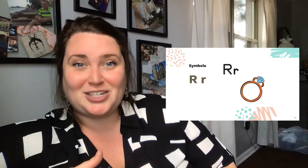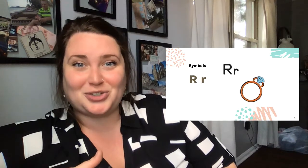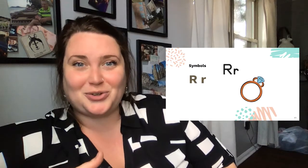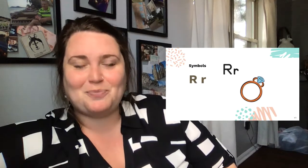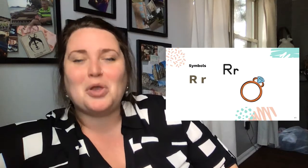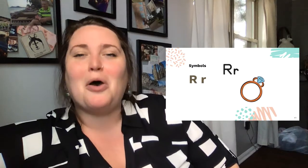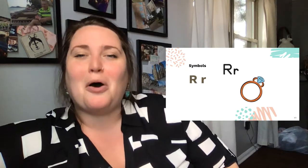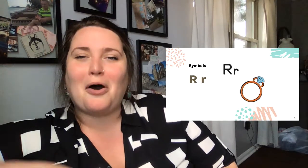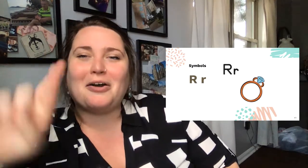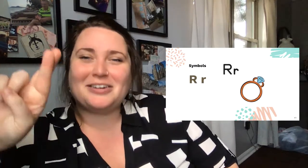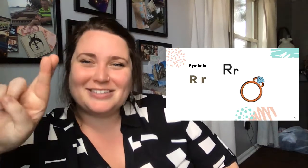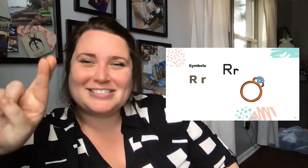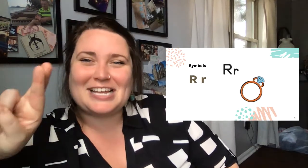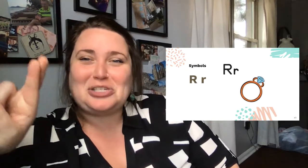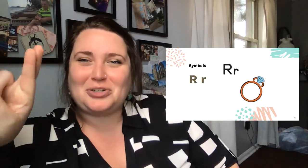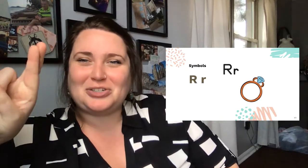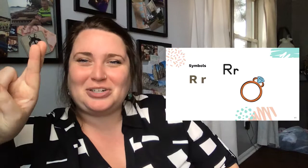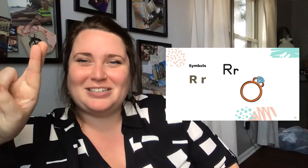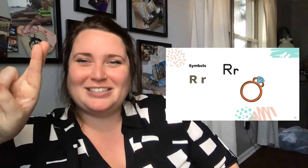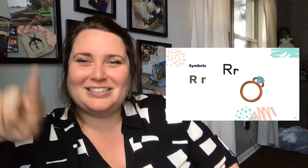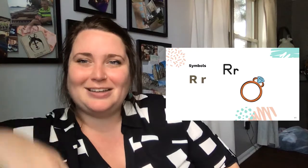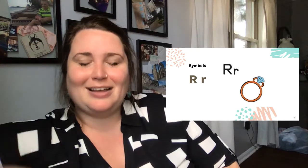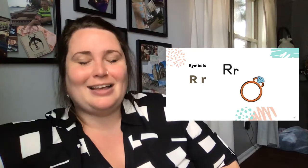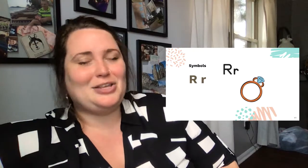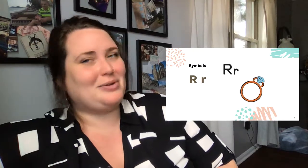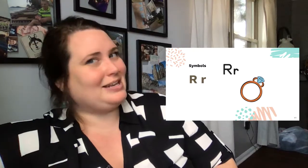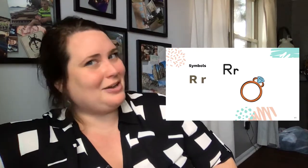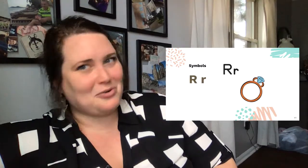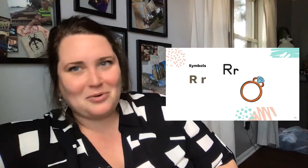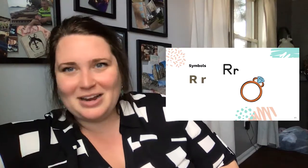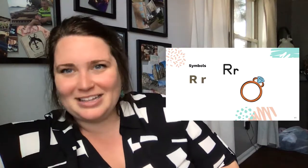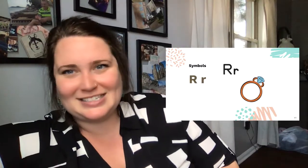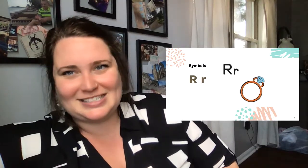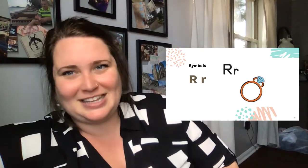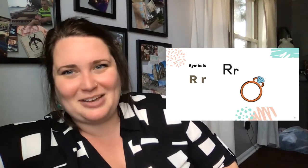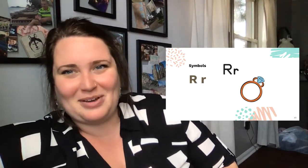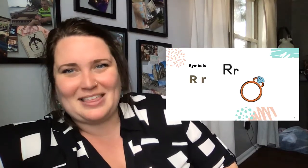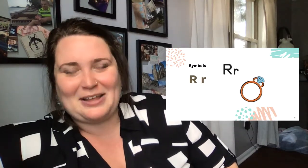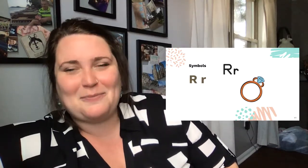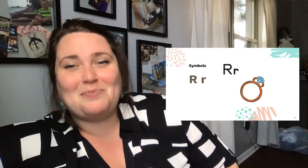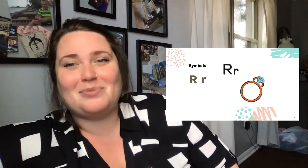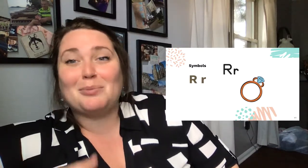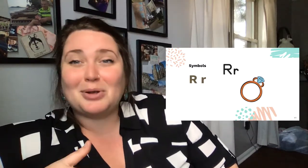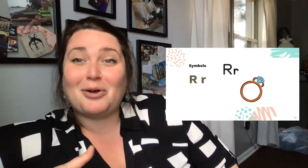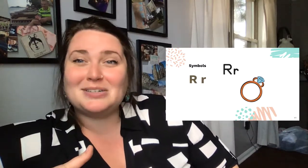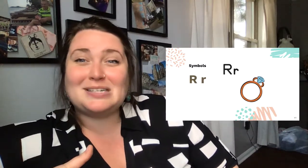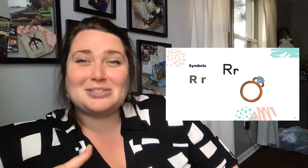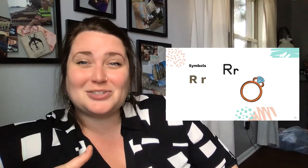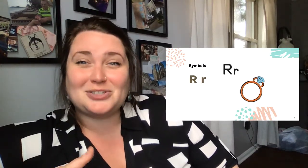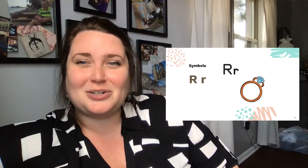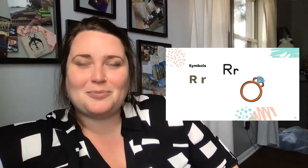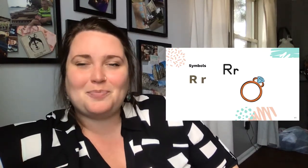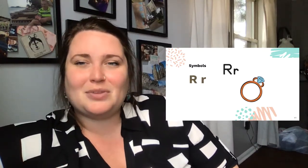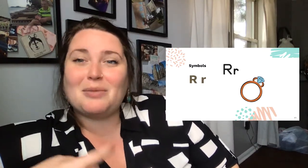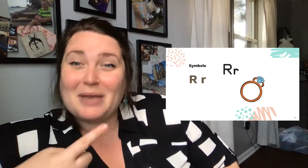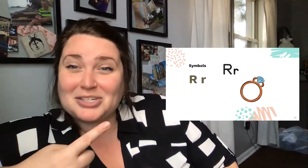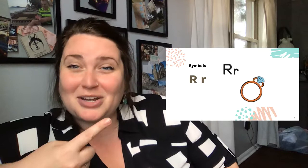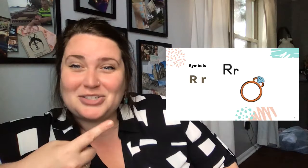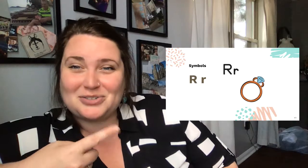Rachel. R says You can get really silly with it. But R says The picture I chose to show